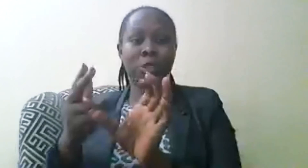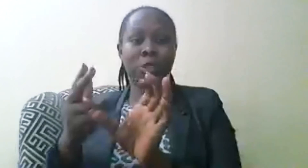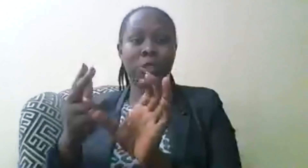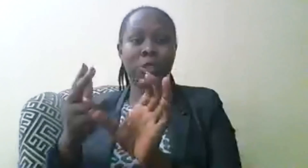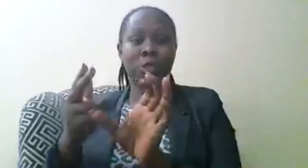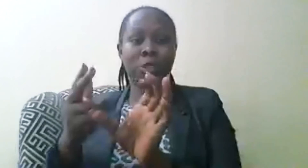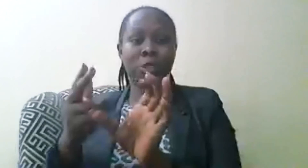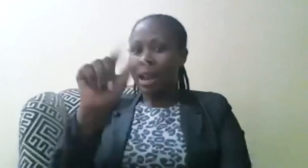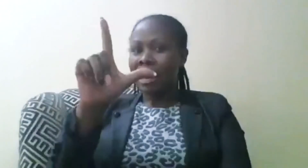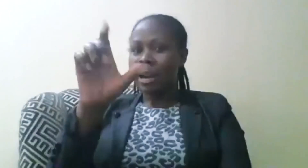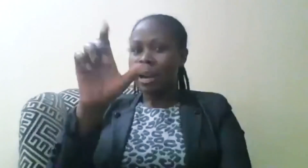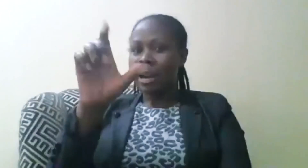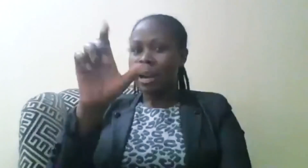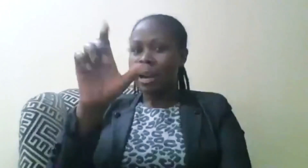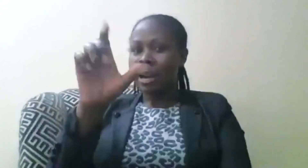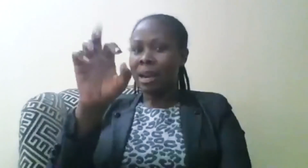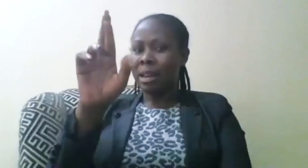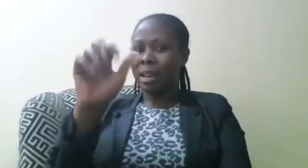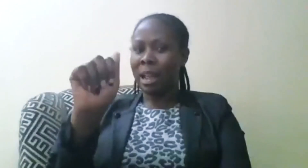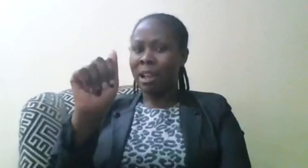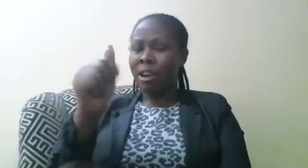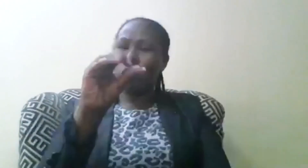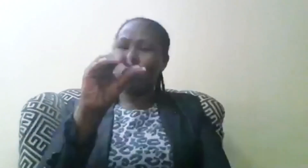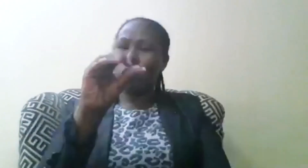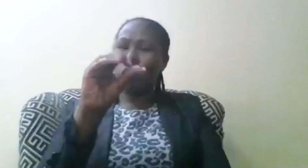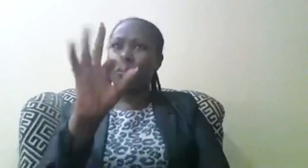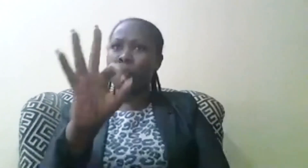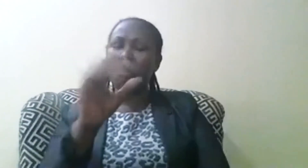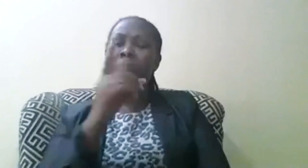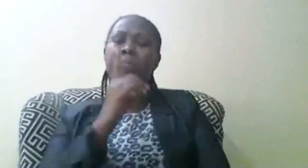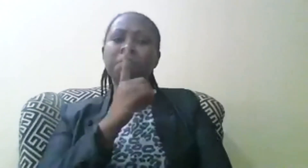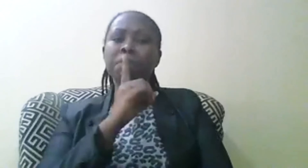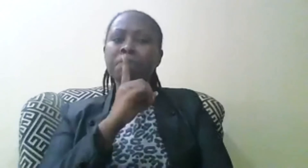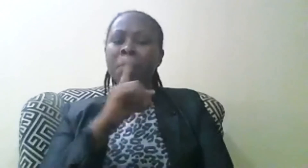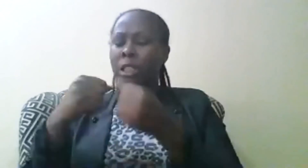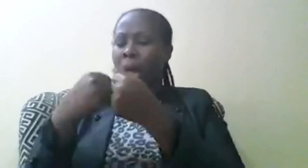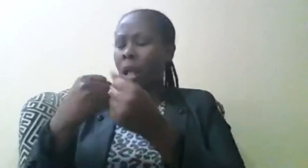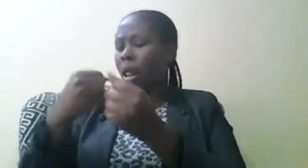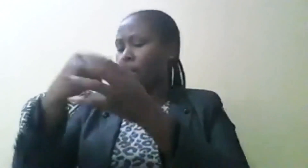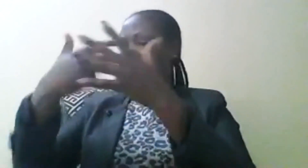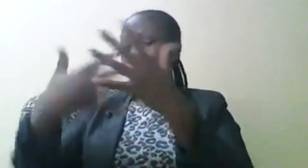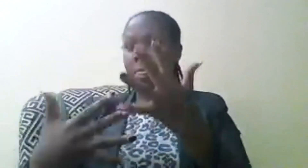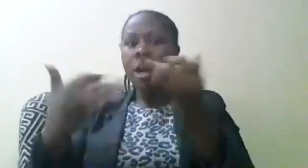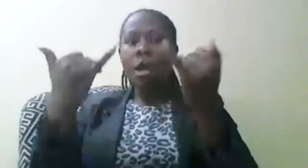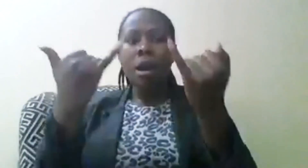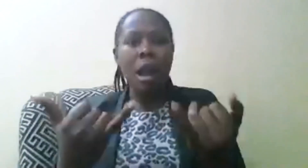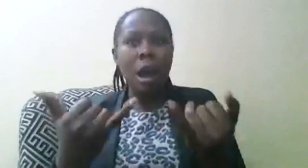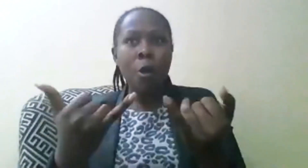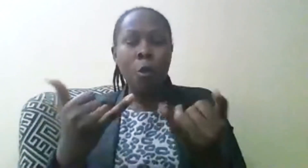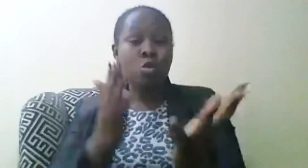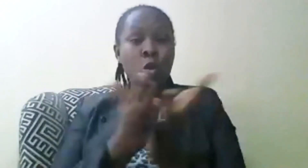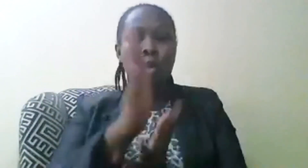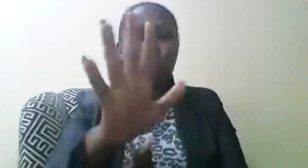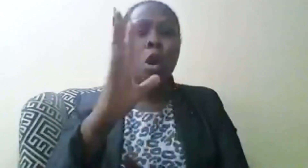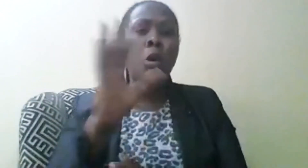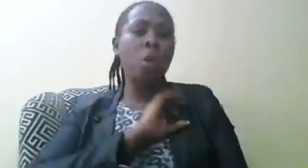the society, then as persons with disability, we are going to develop. From what you've said, from